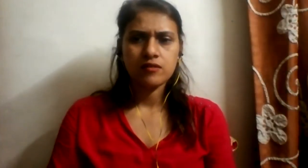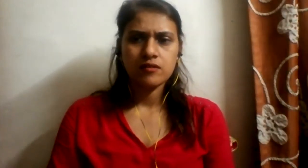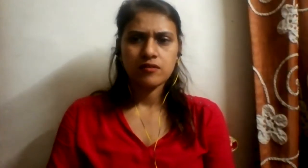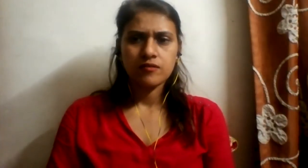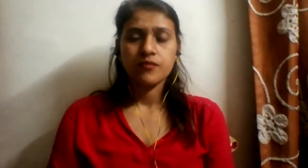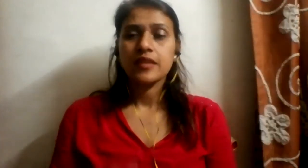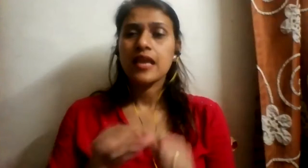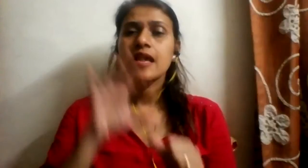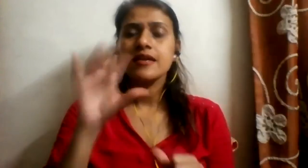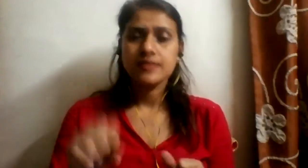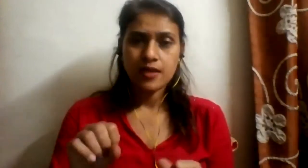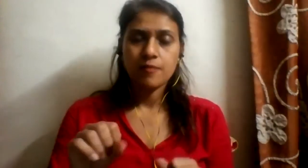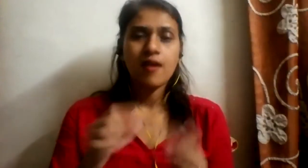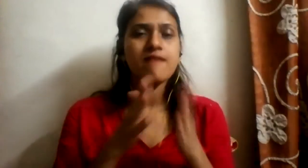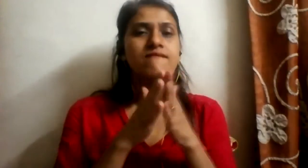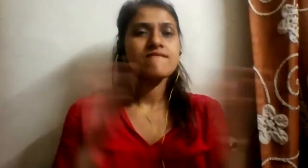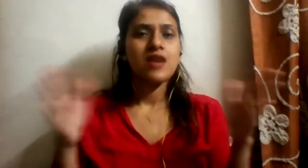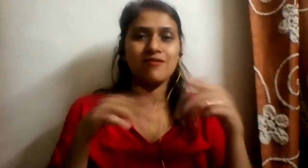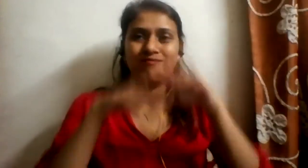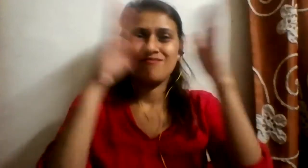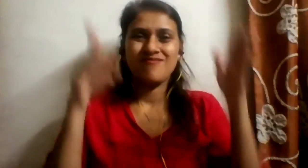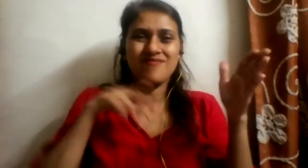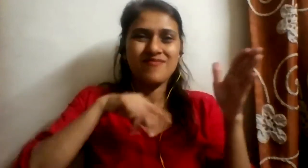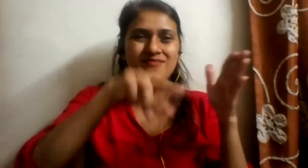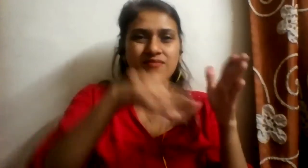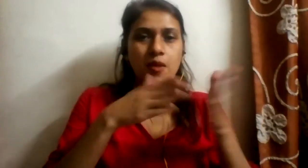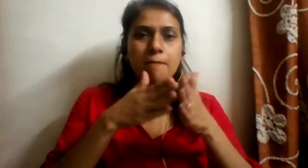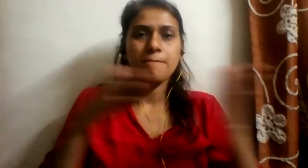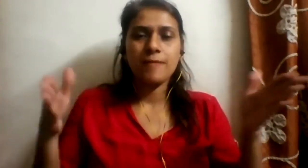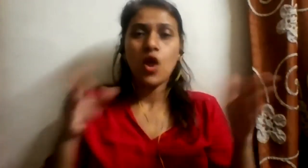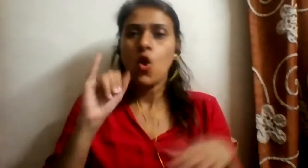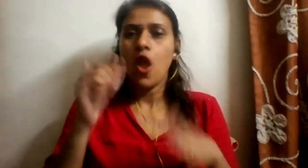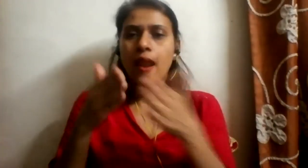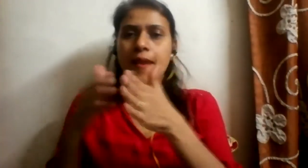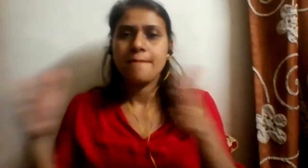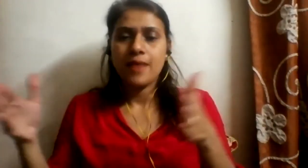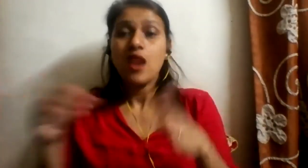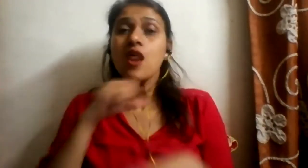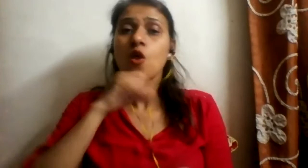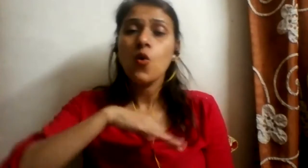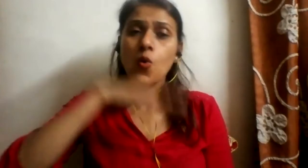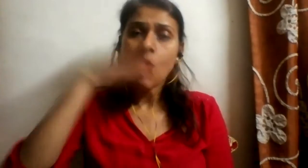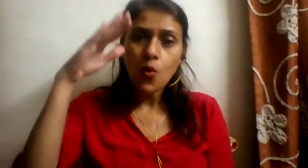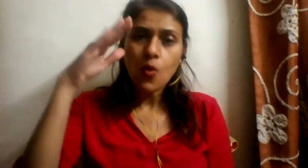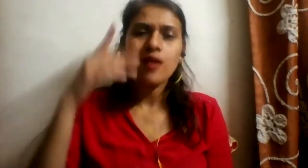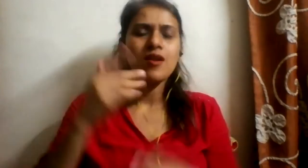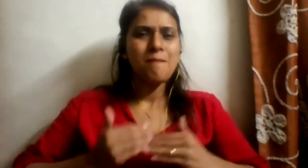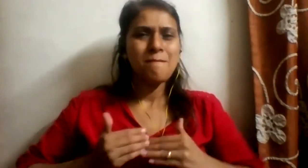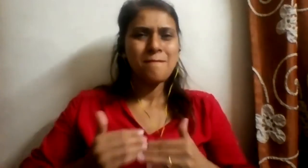They have a wider door, they have a larger toilet, so that elderly people, pregnant women,